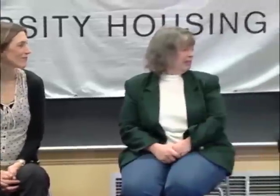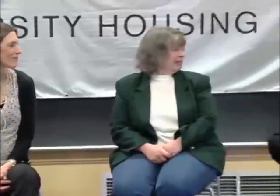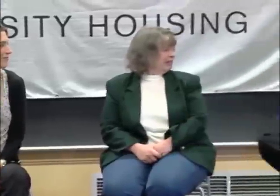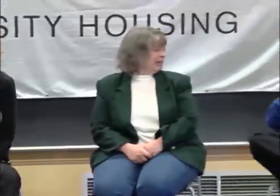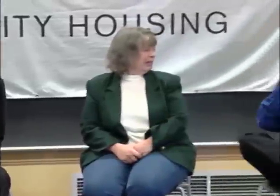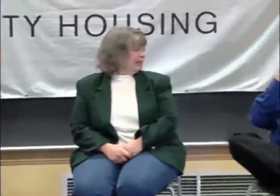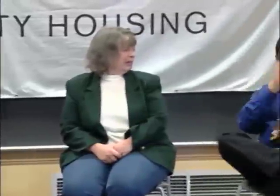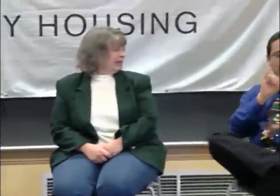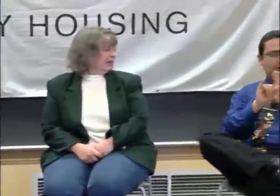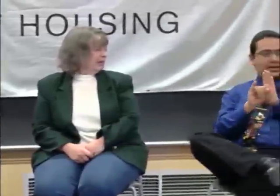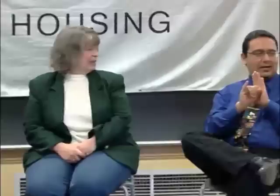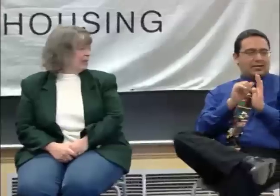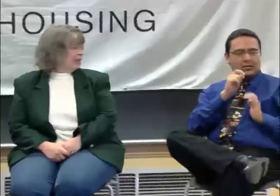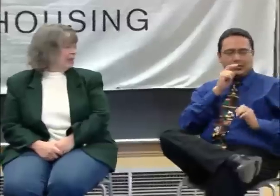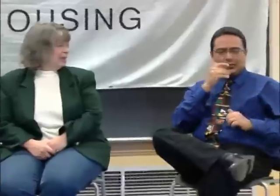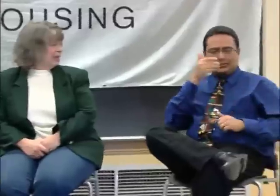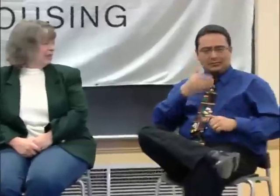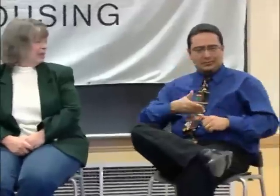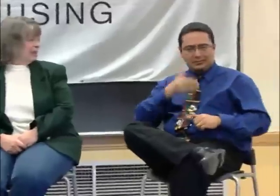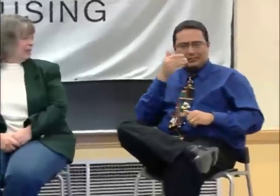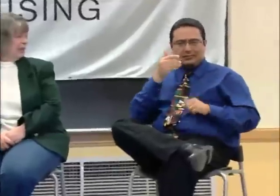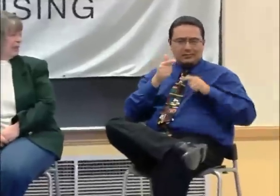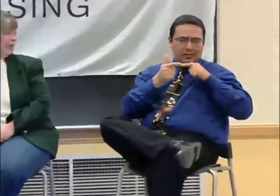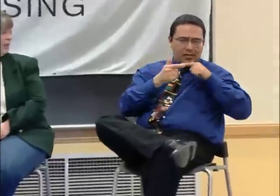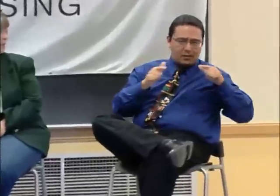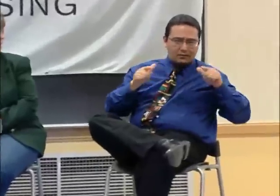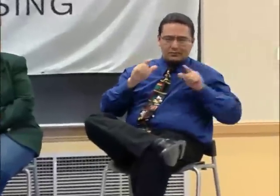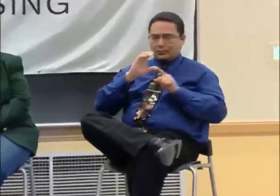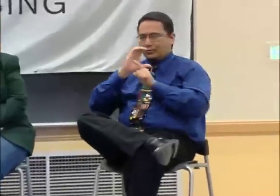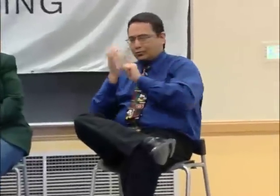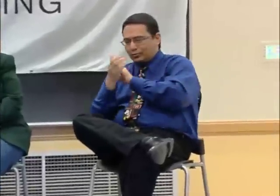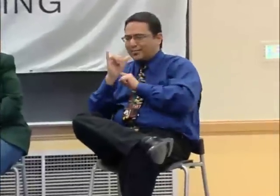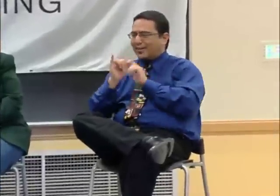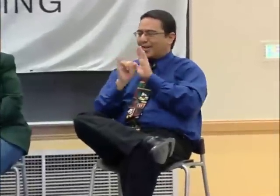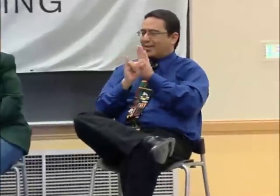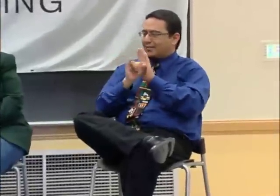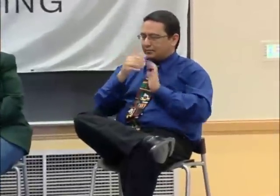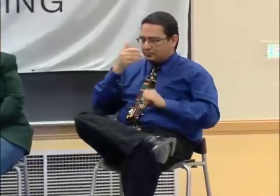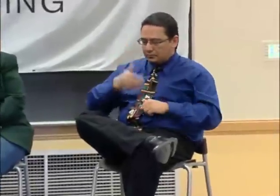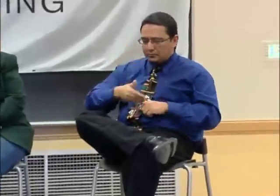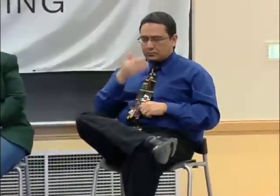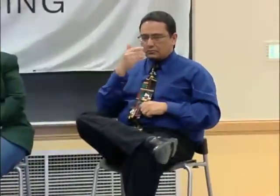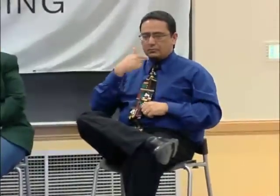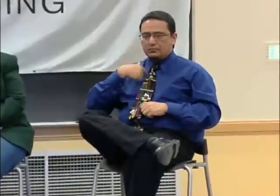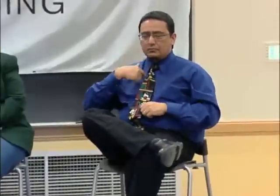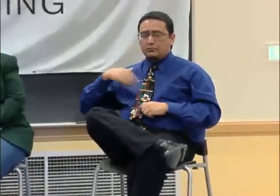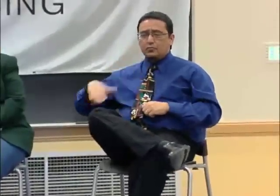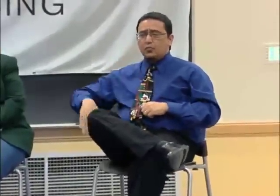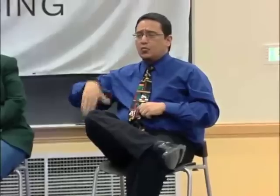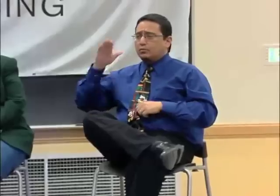Valentino says really she's searching for her identity between her language and her culture and who she